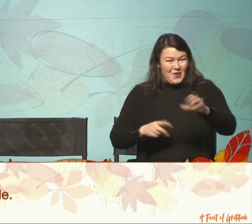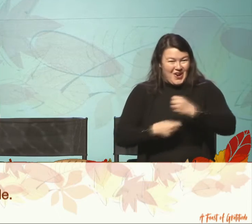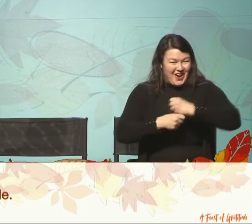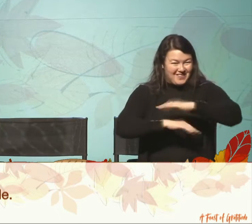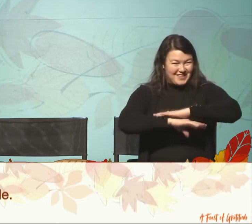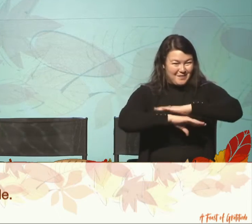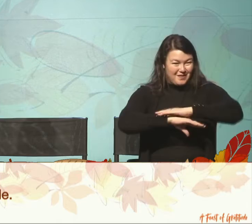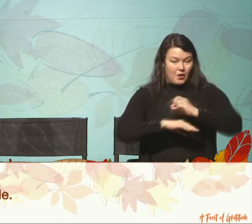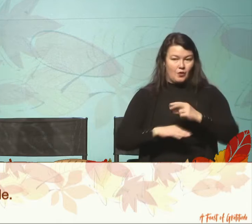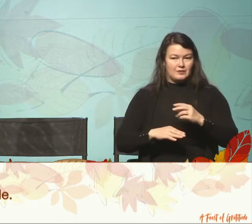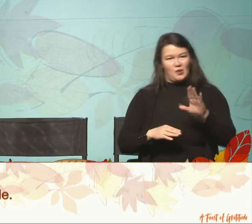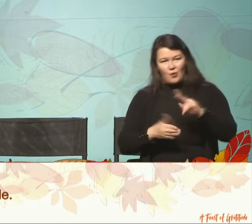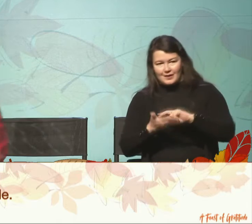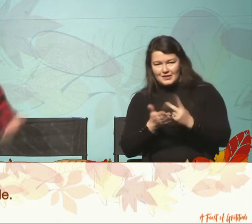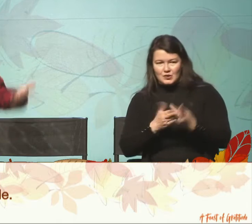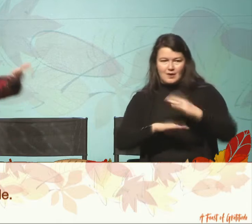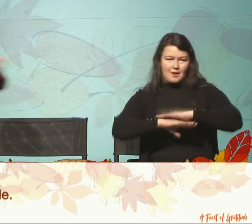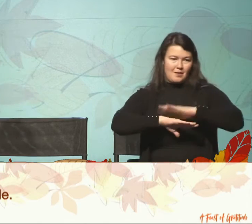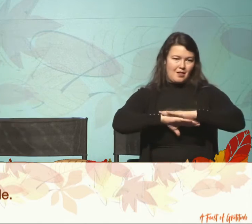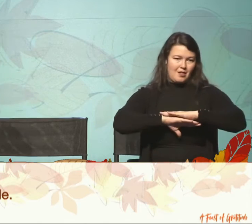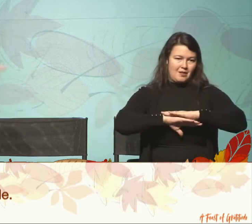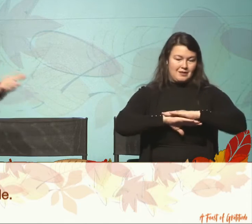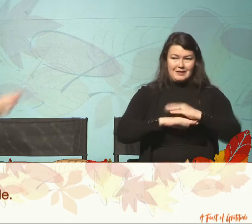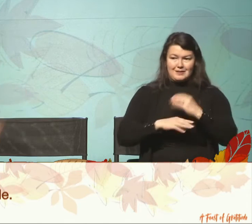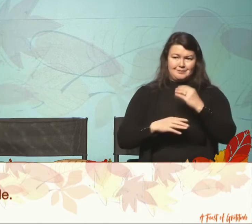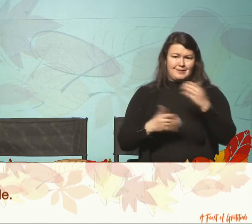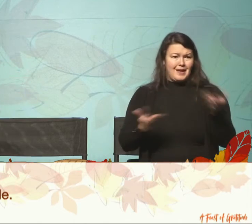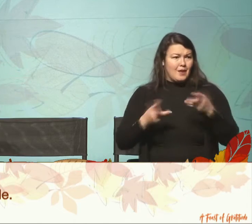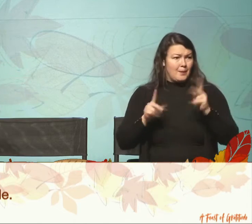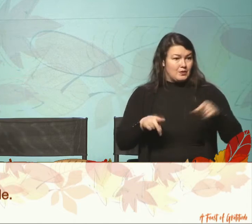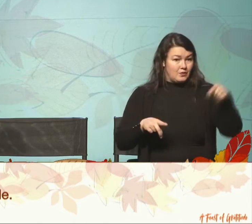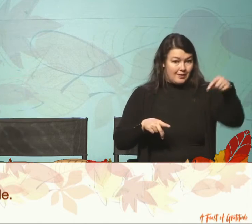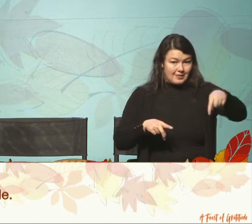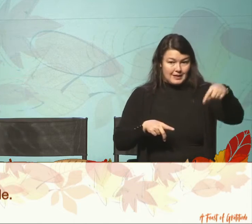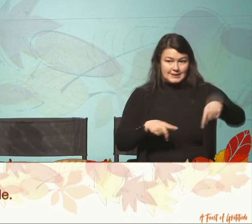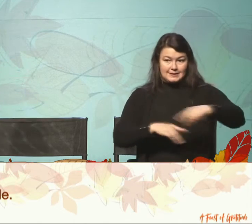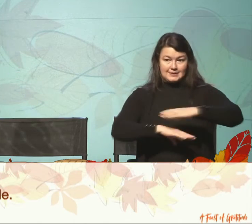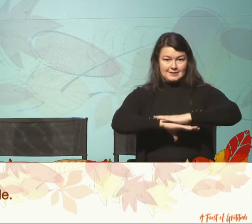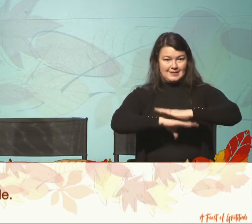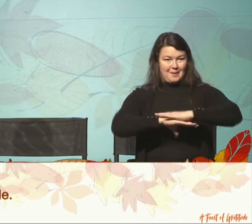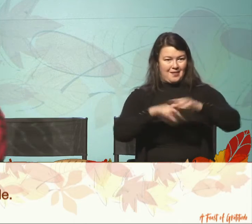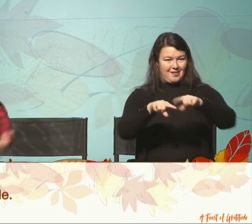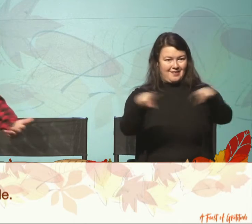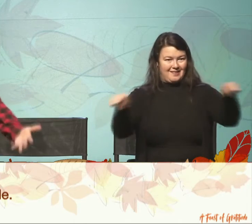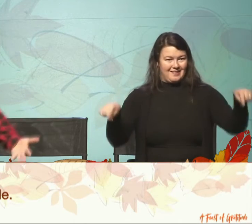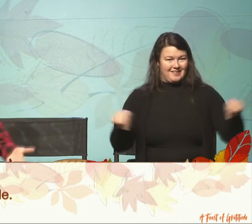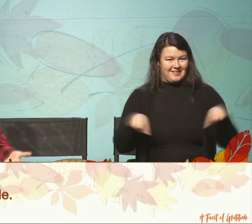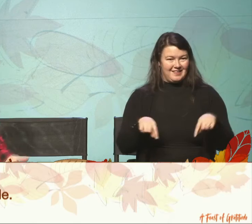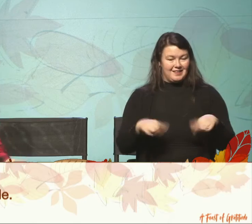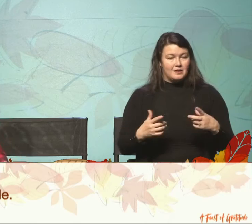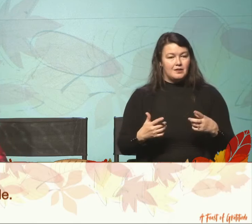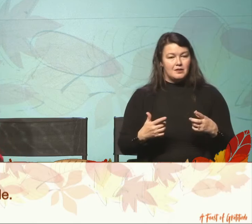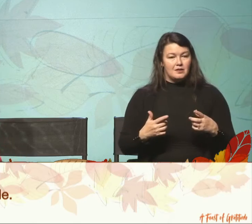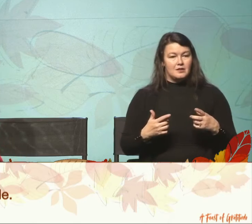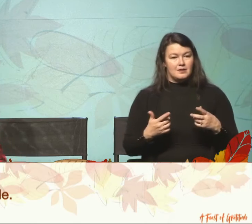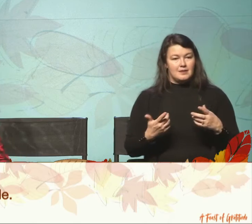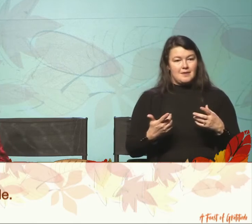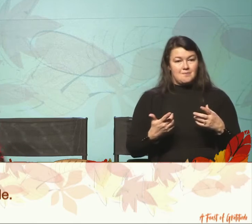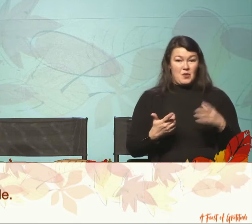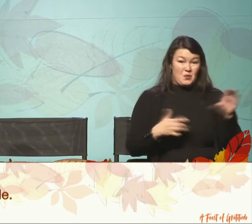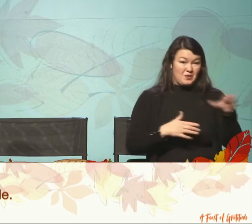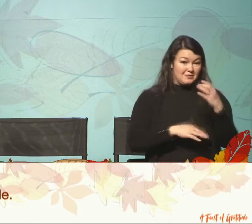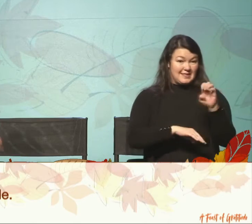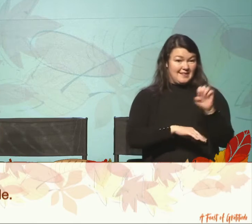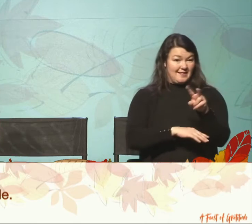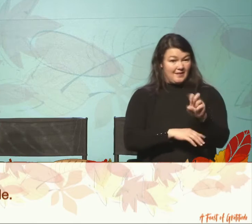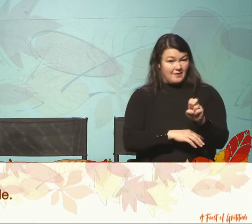Invite someone to your kitchen table. Invite someone to this communion table. Invite someone to Christmas Eve. Share